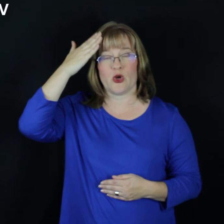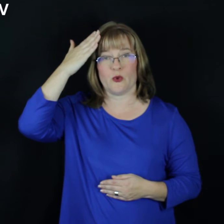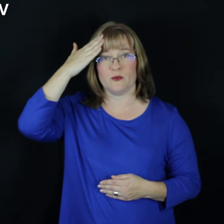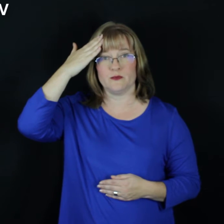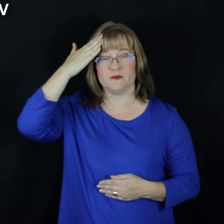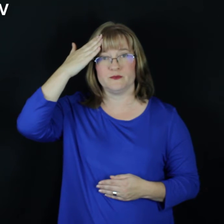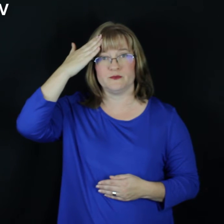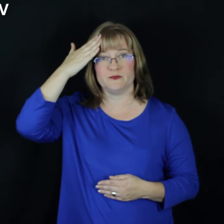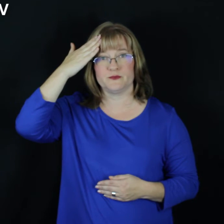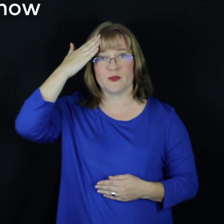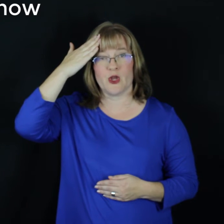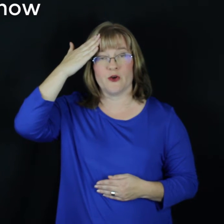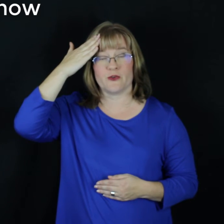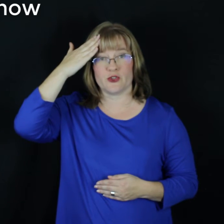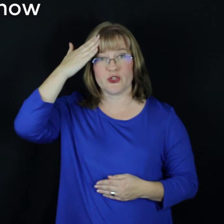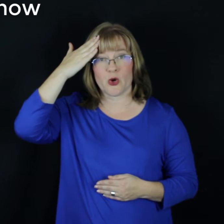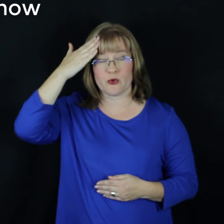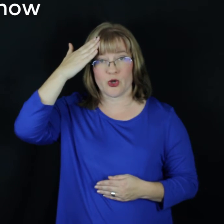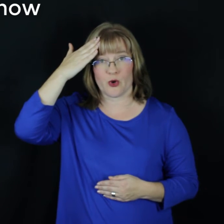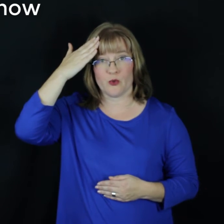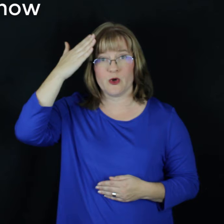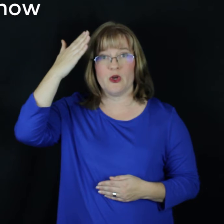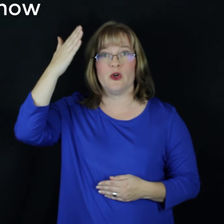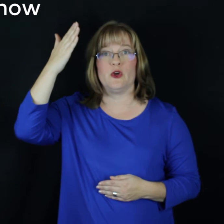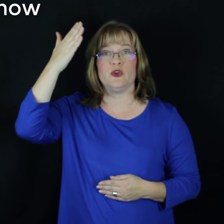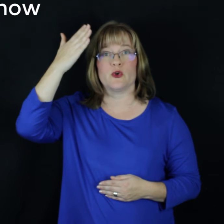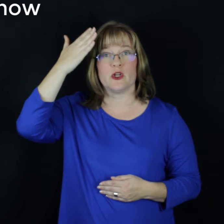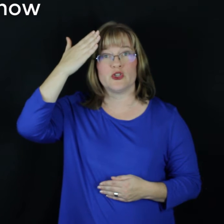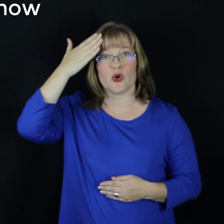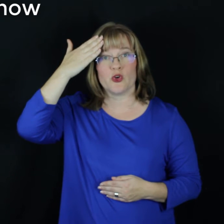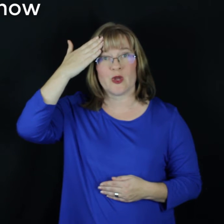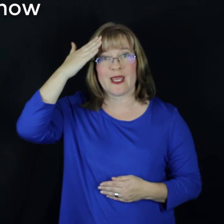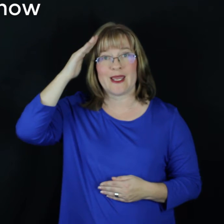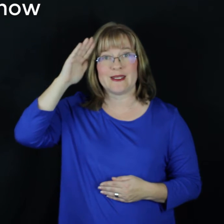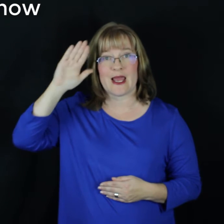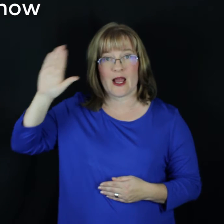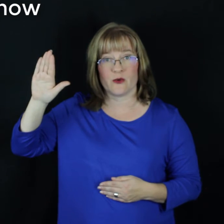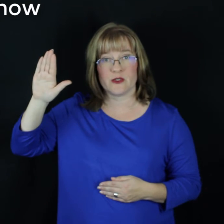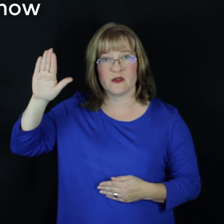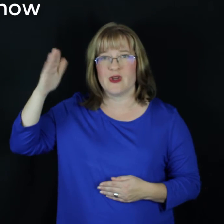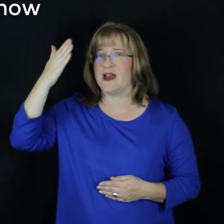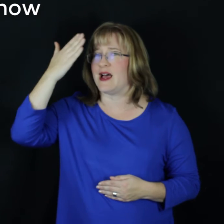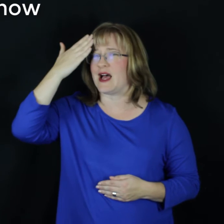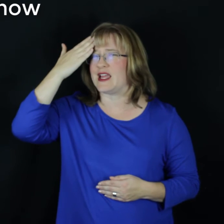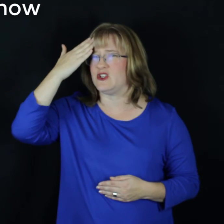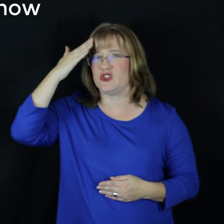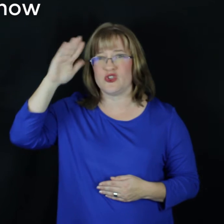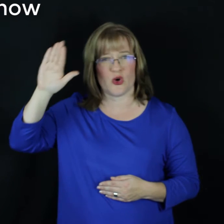No. For don't know, you're going to turn your hand out. Don't